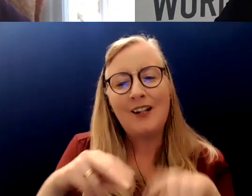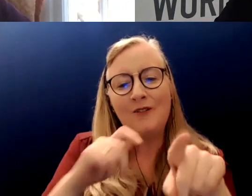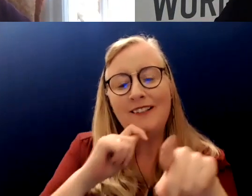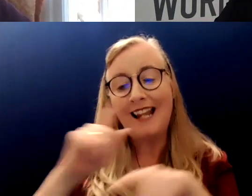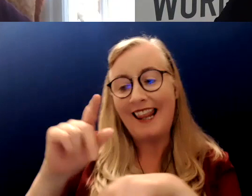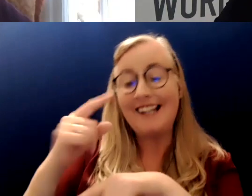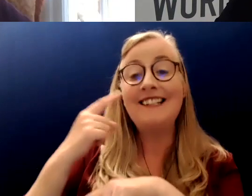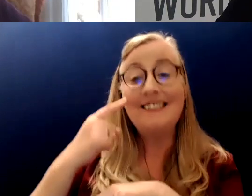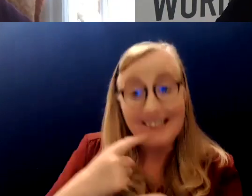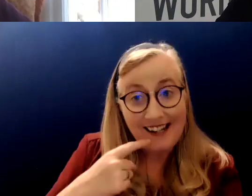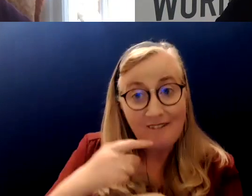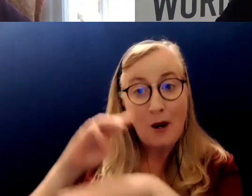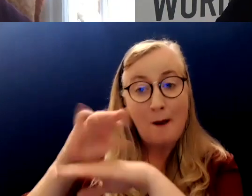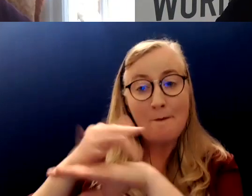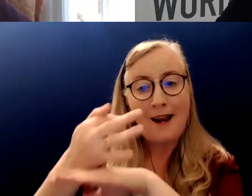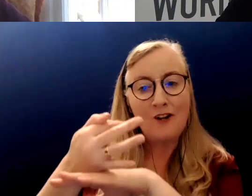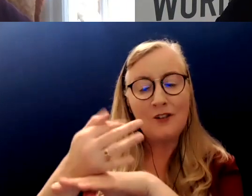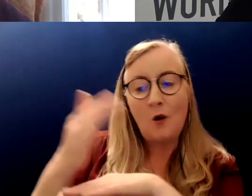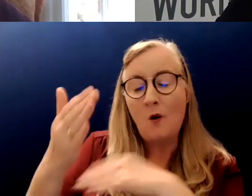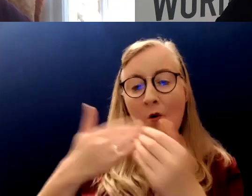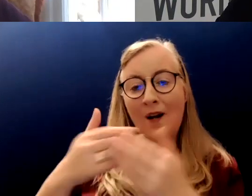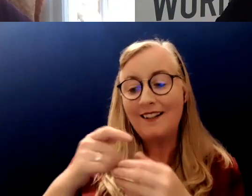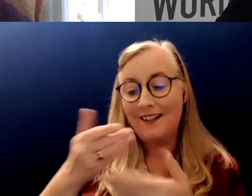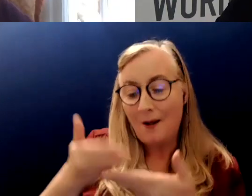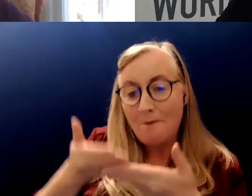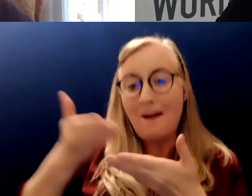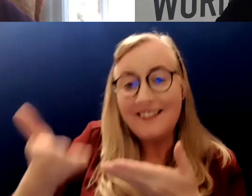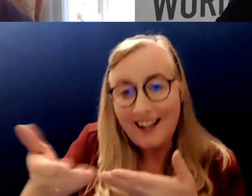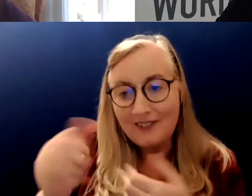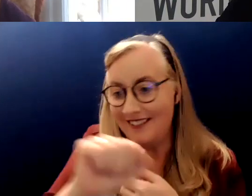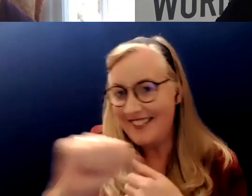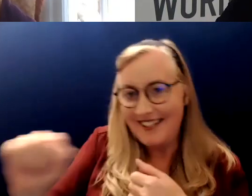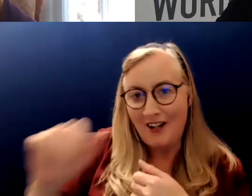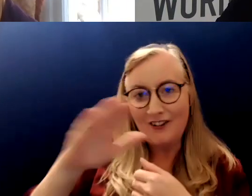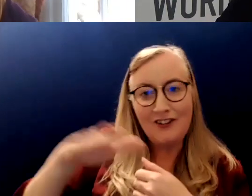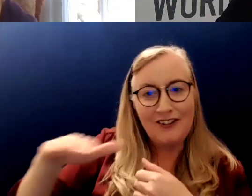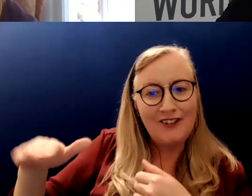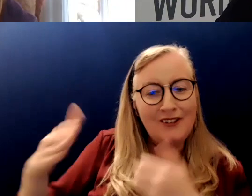parents to say to their children?